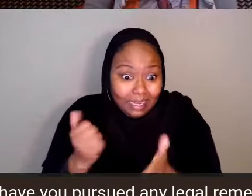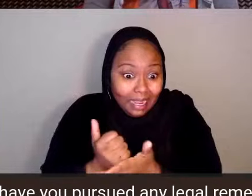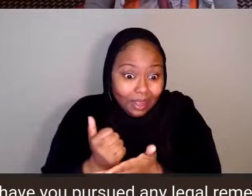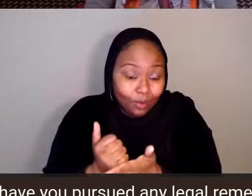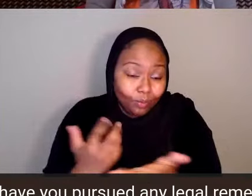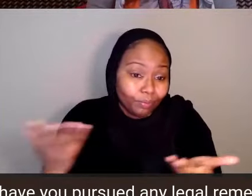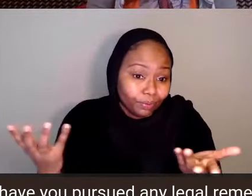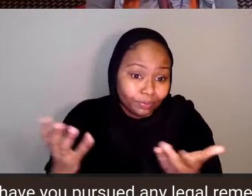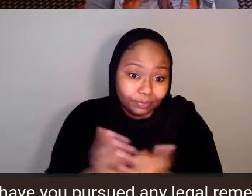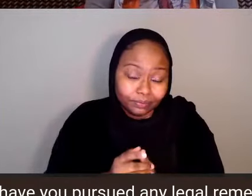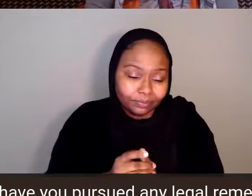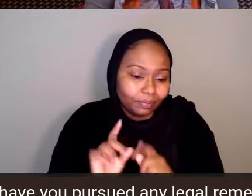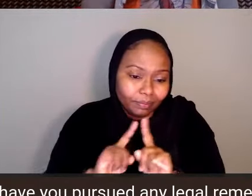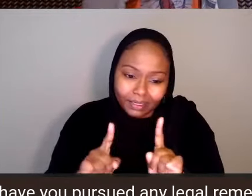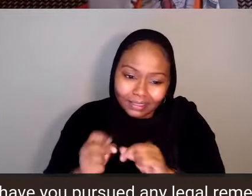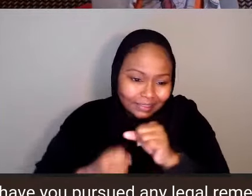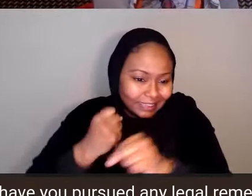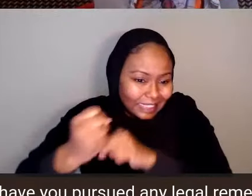going to take years.